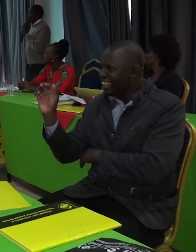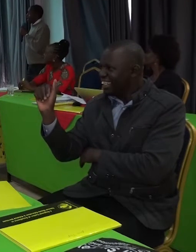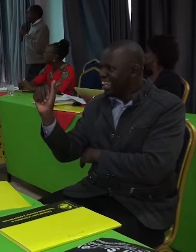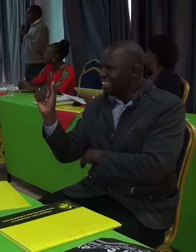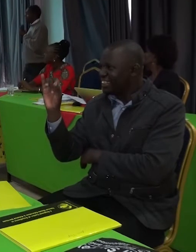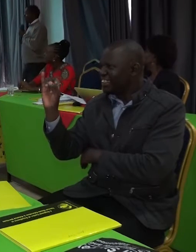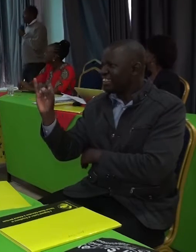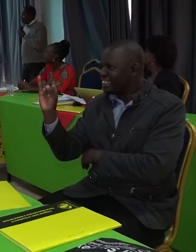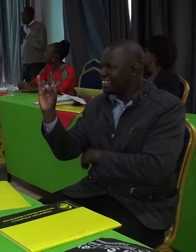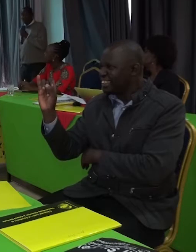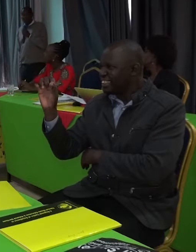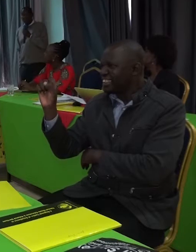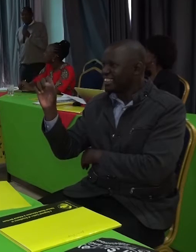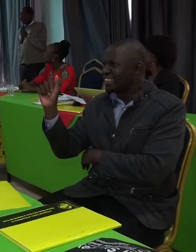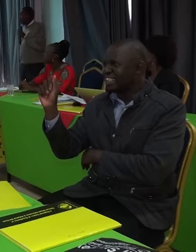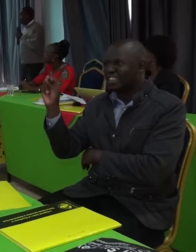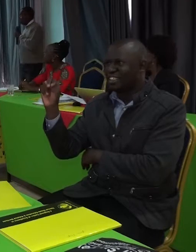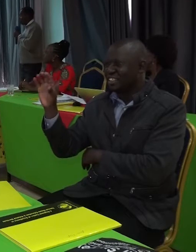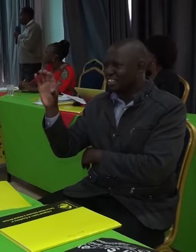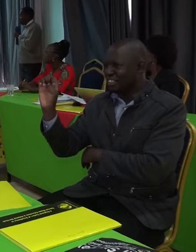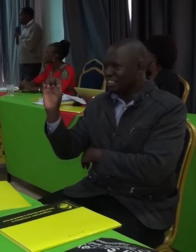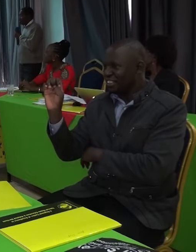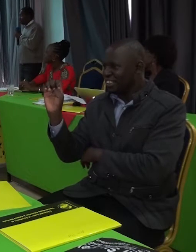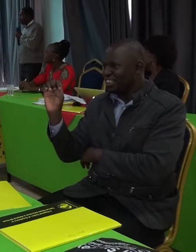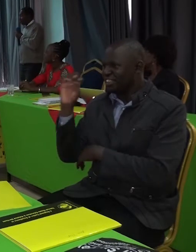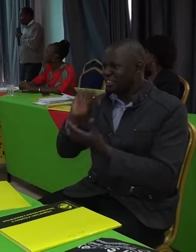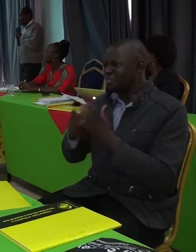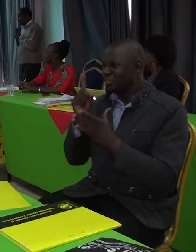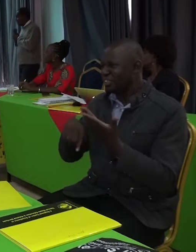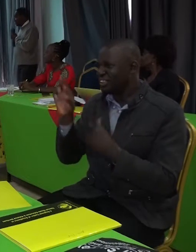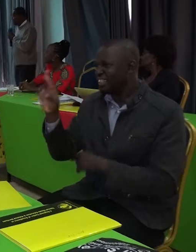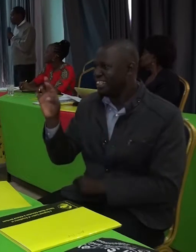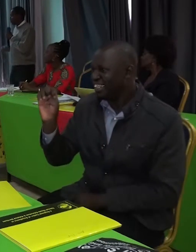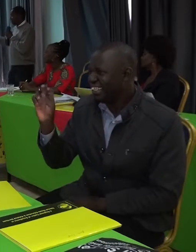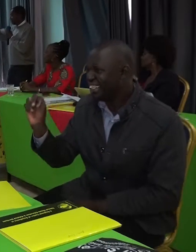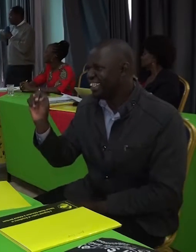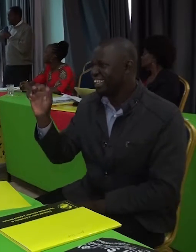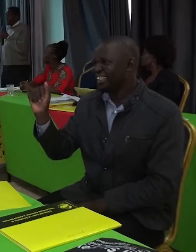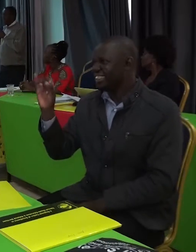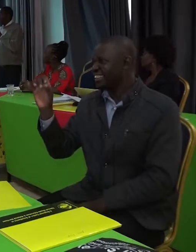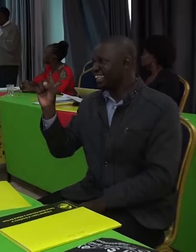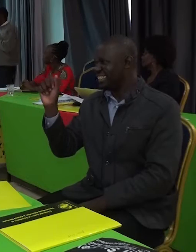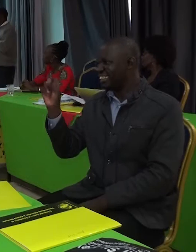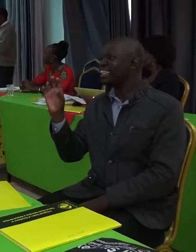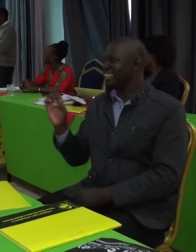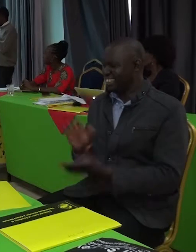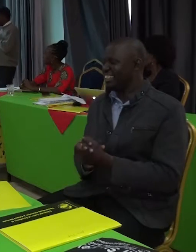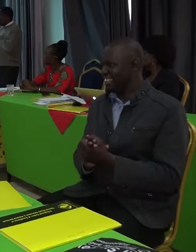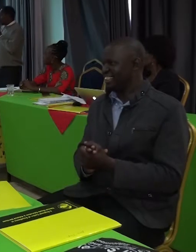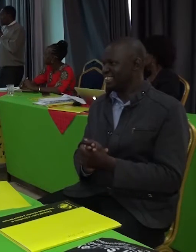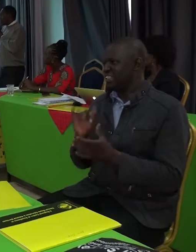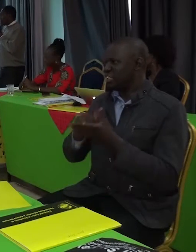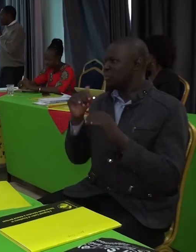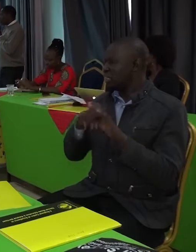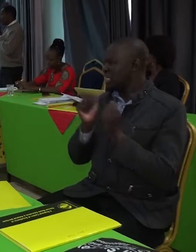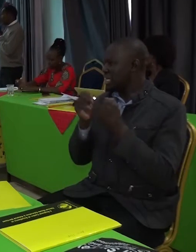things. Adopted by the Regional Conference on Education for All for Sub-Saharan Africa. That was in South Africa, 1999.